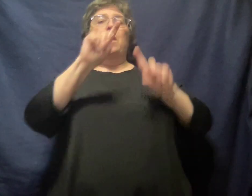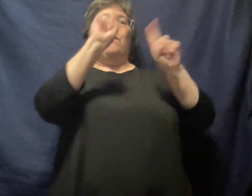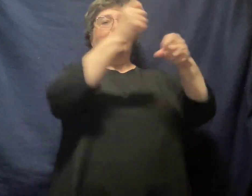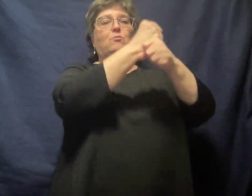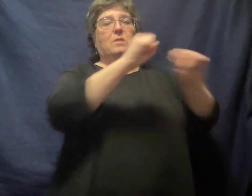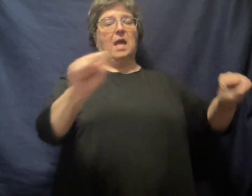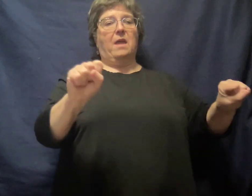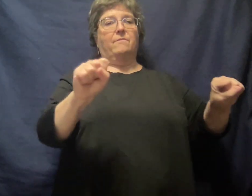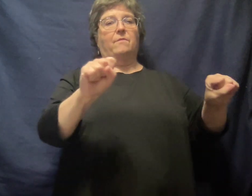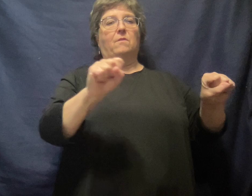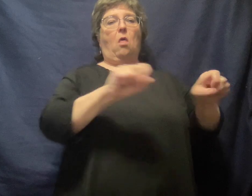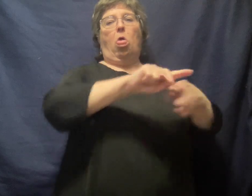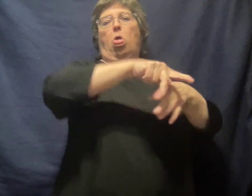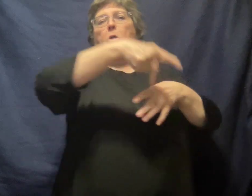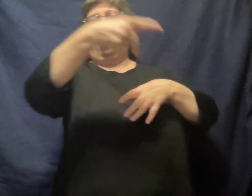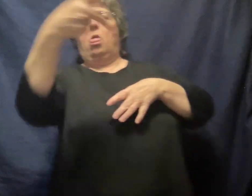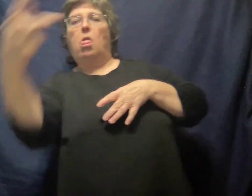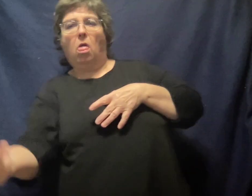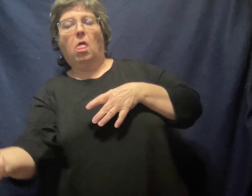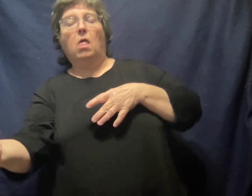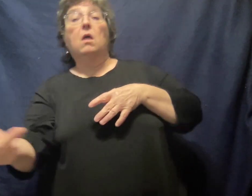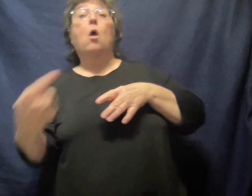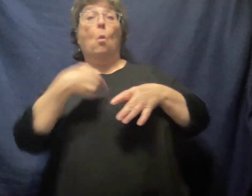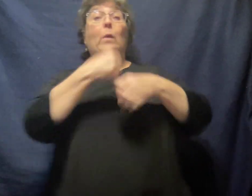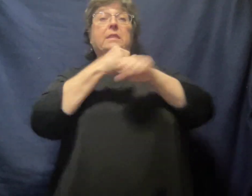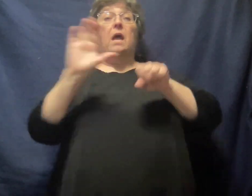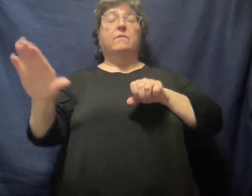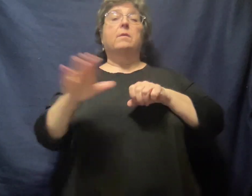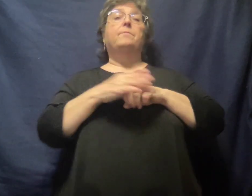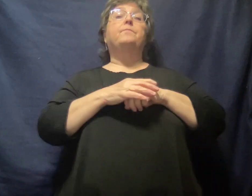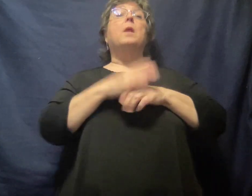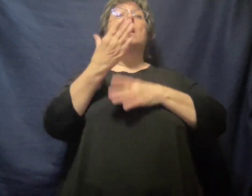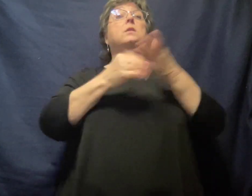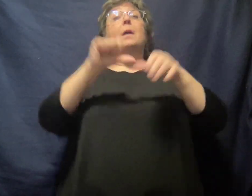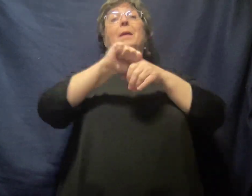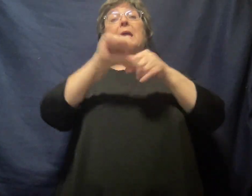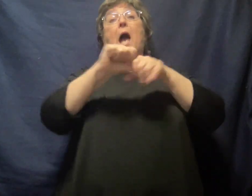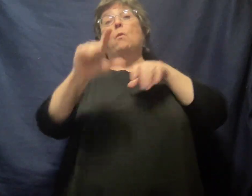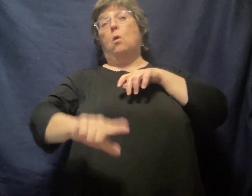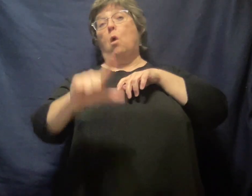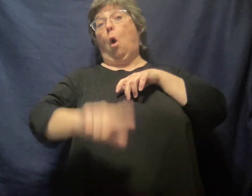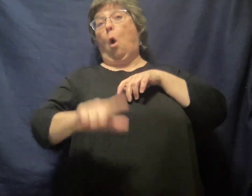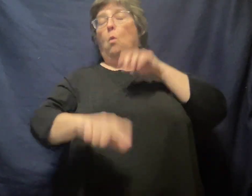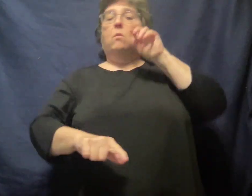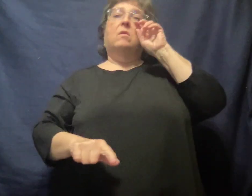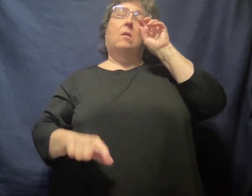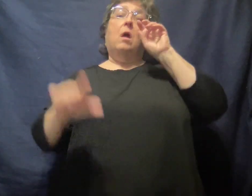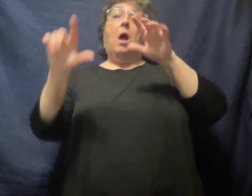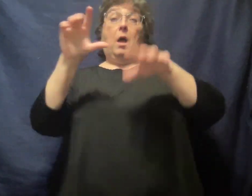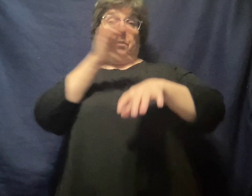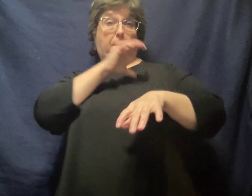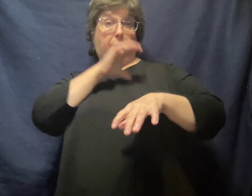derailed and went off the road. Some, their gas tanks were low. They got to those deputies, got them to a warming shelter.